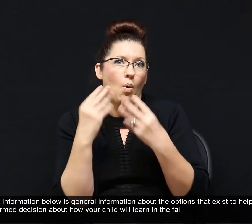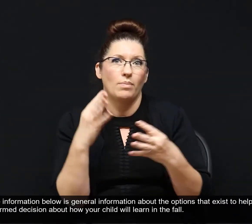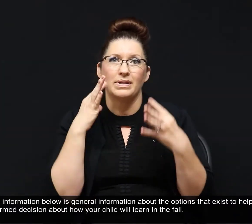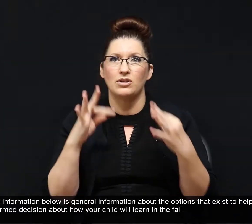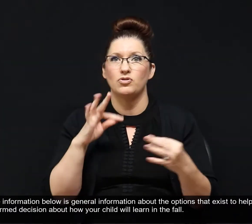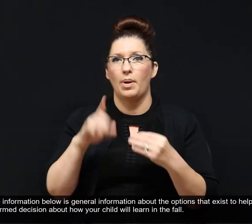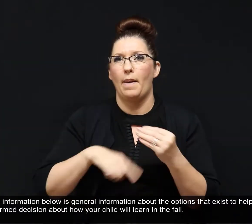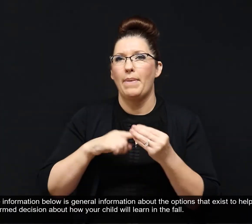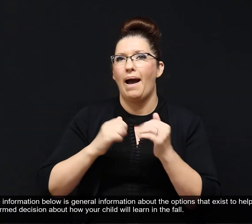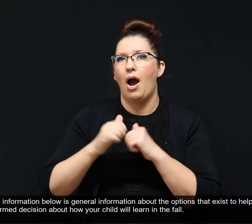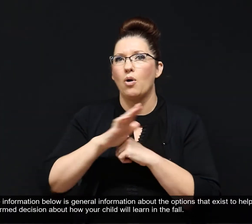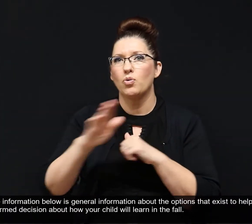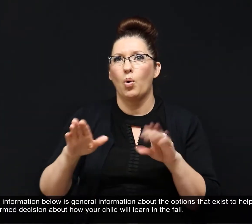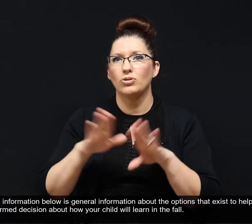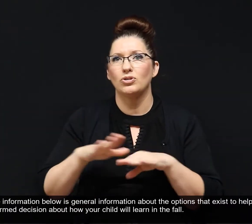will learn in the fall.